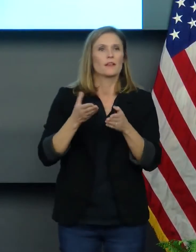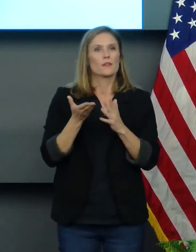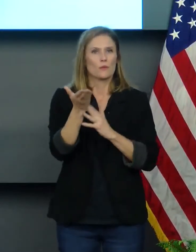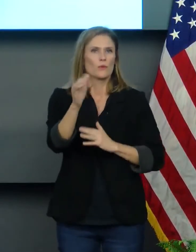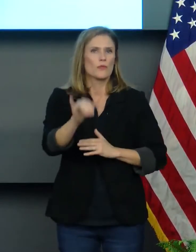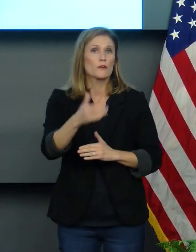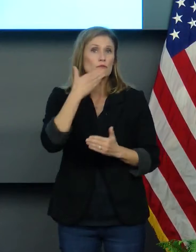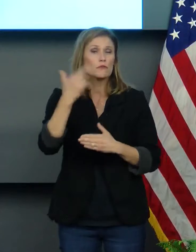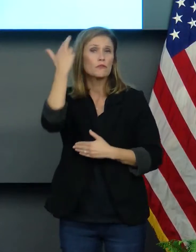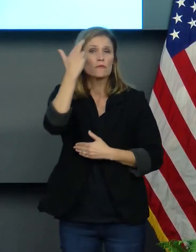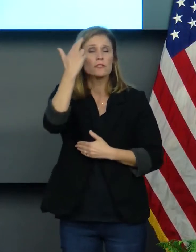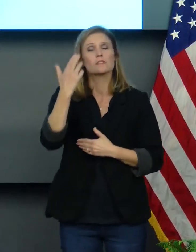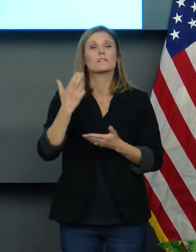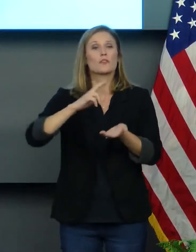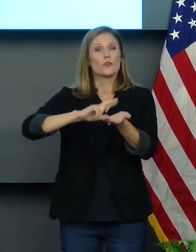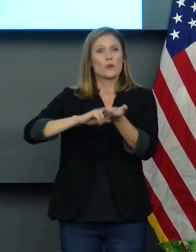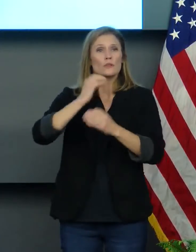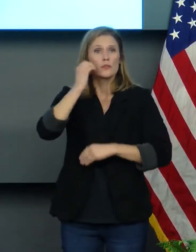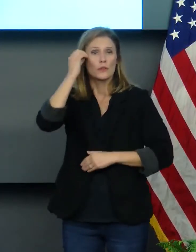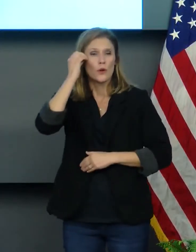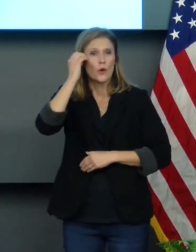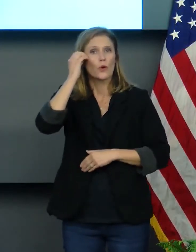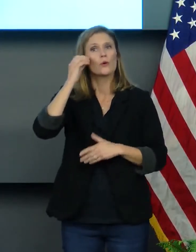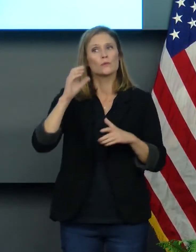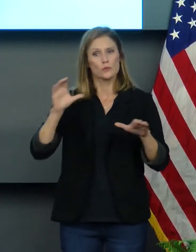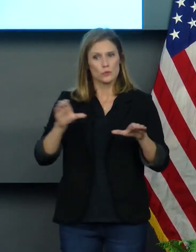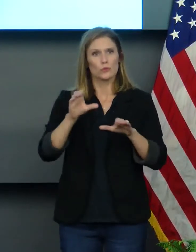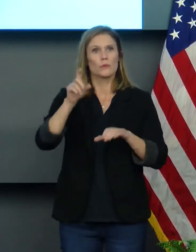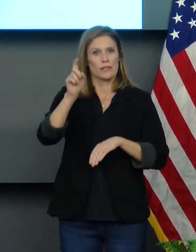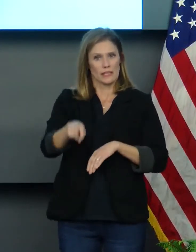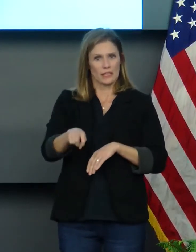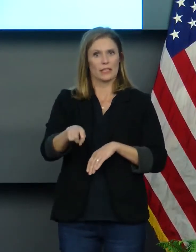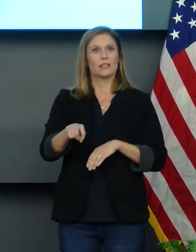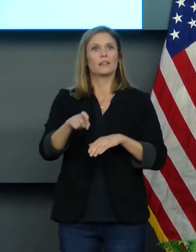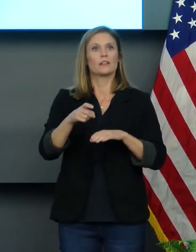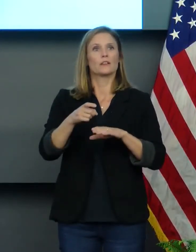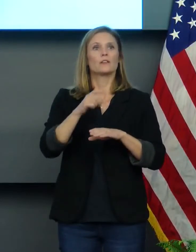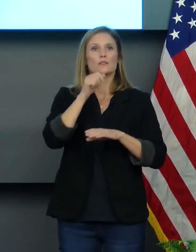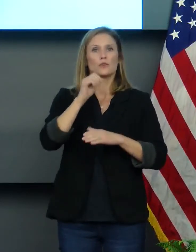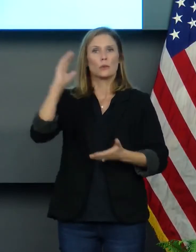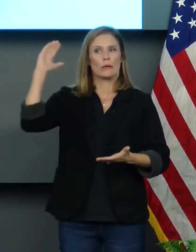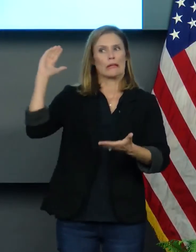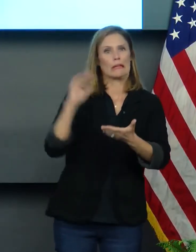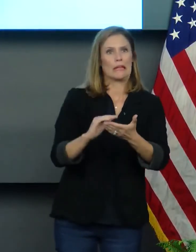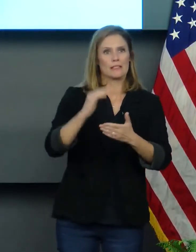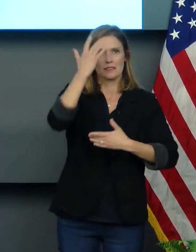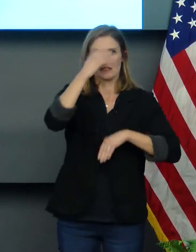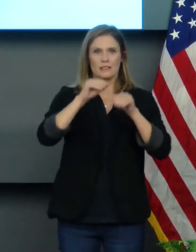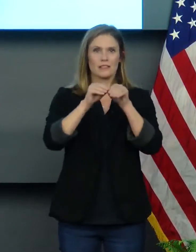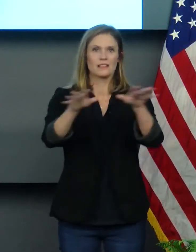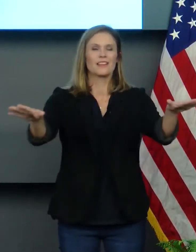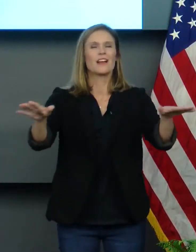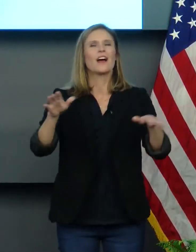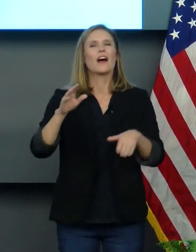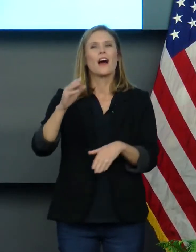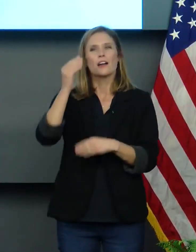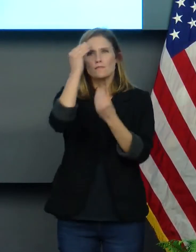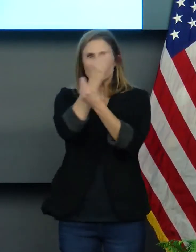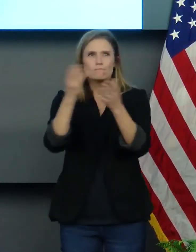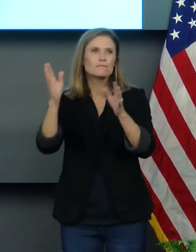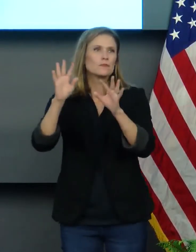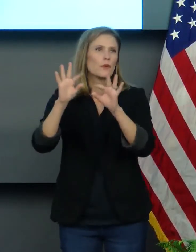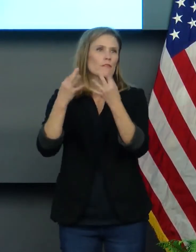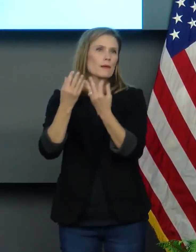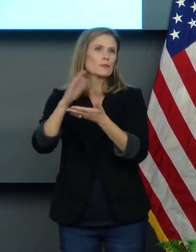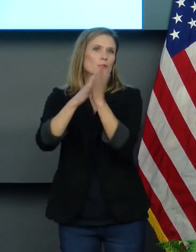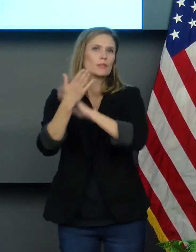good reason. That's to allow the nursing home to do what they need to do to get ahead of this outbreak so it doesn't spread more. I flag that for families who might get frustrated